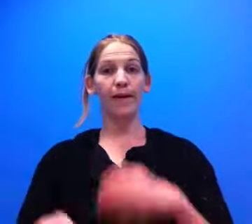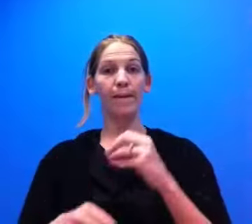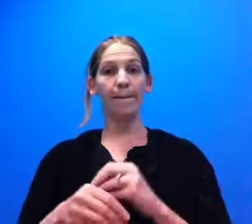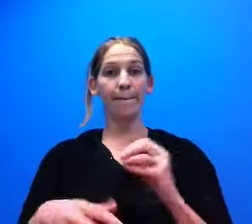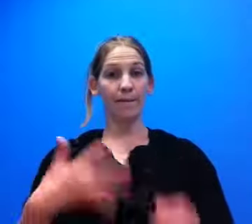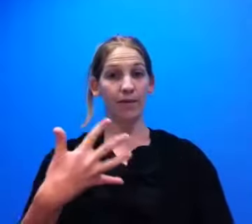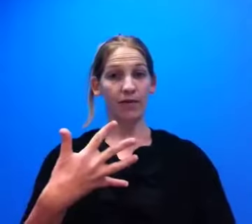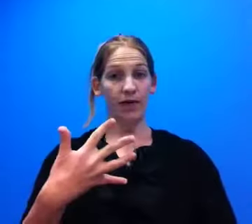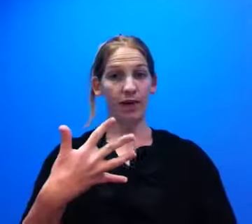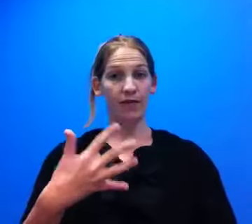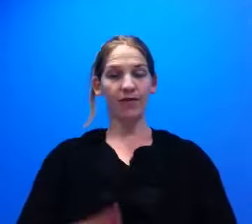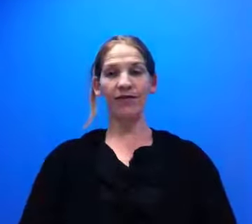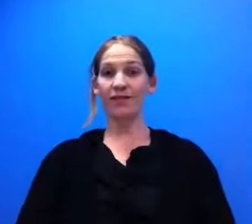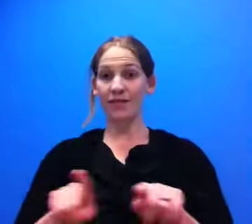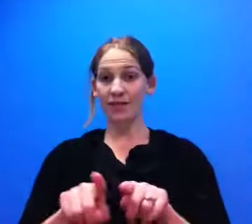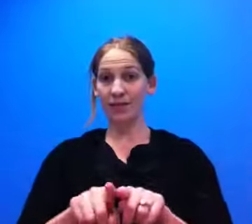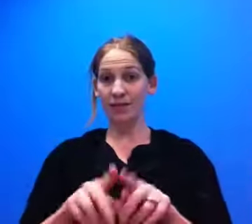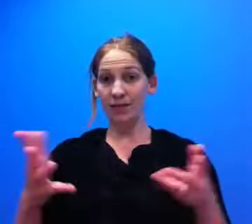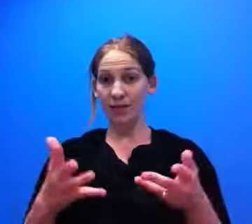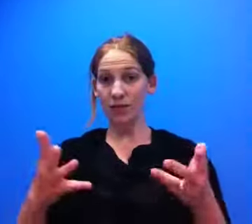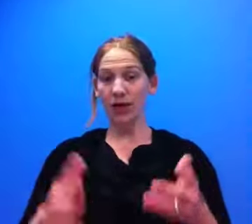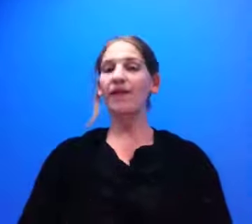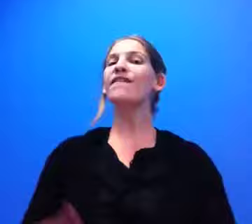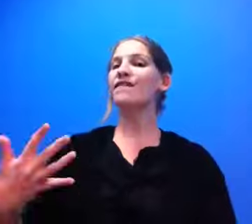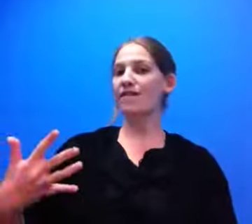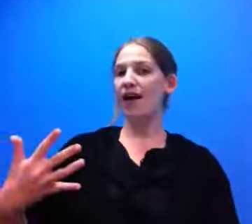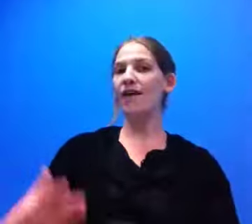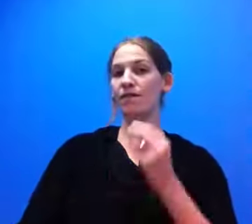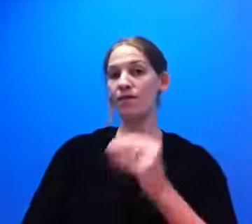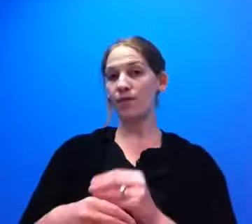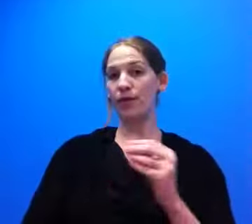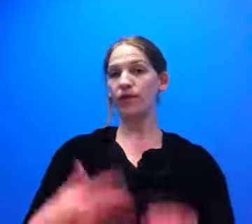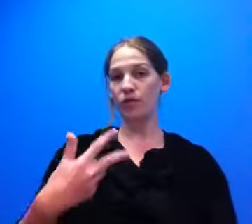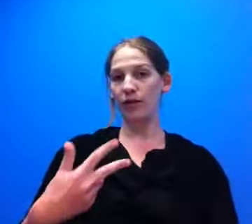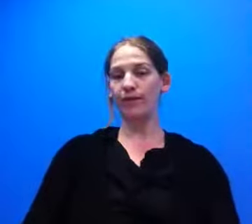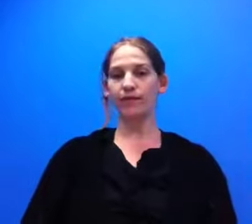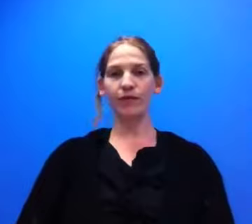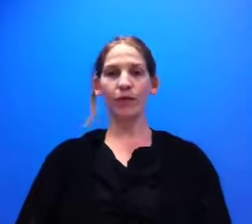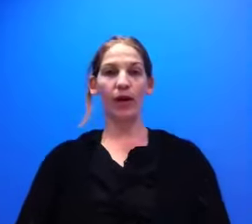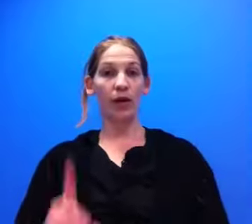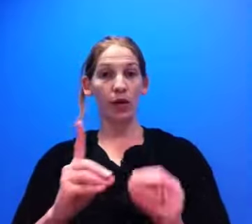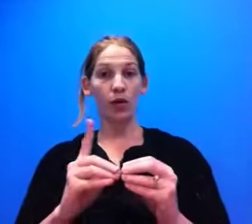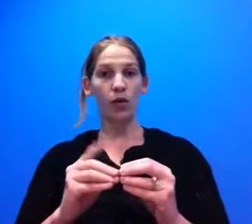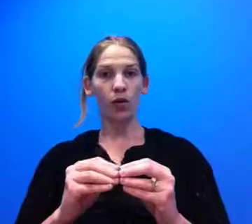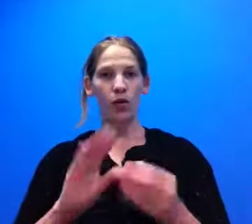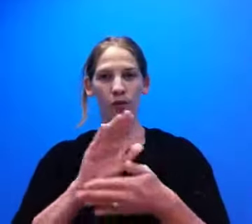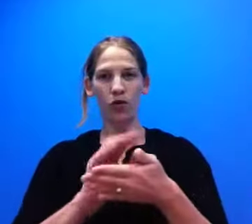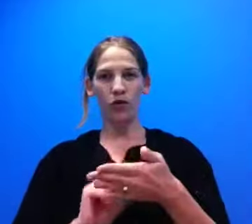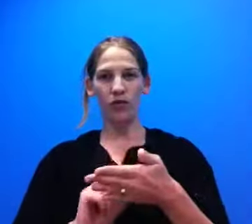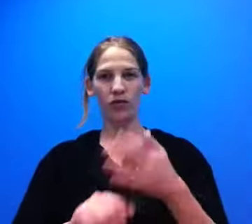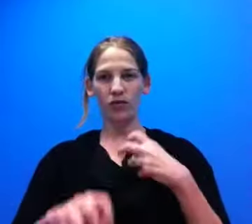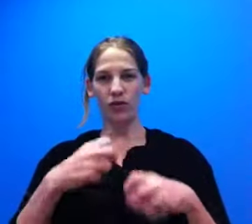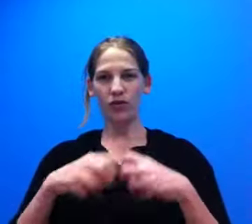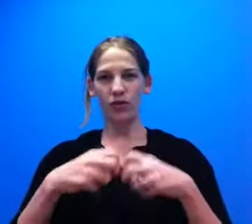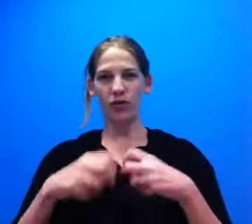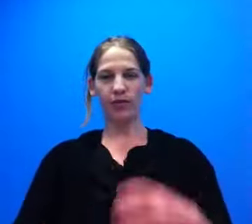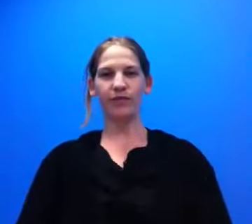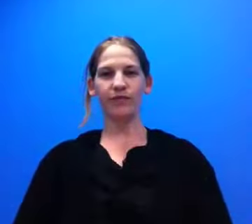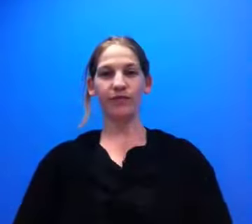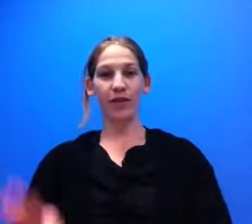3. Very good. 5 plus 3. Okay. One more subtraction problem, Charlie. Let's do 9 subtract 8. Okay, Charlie.